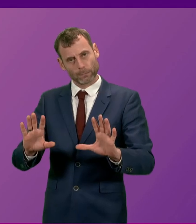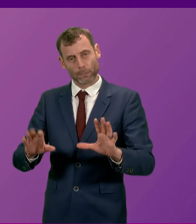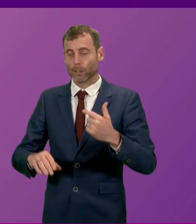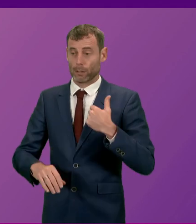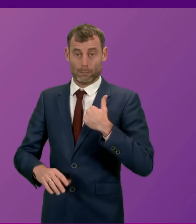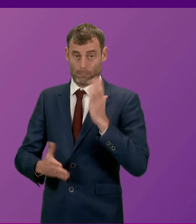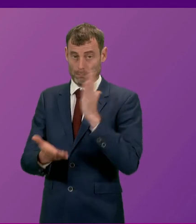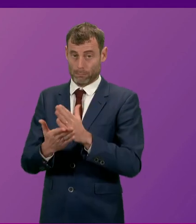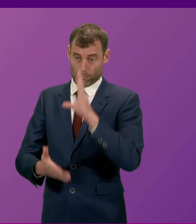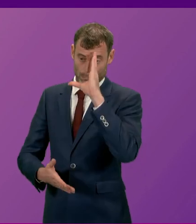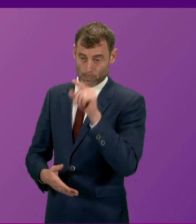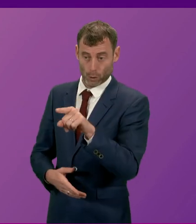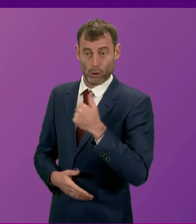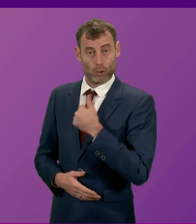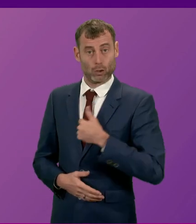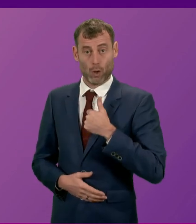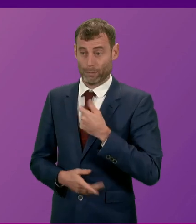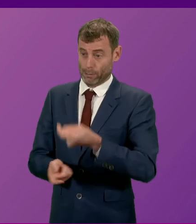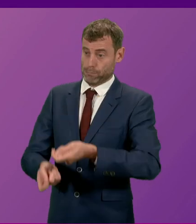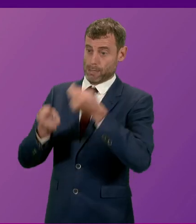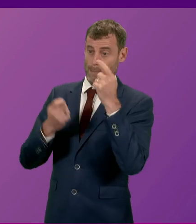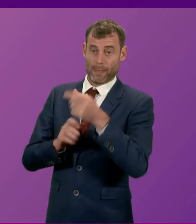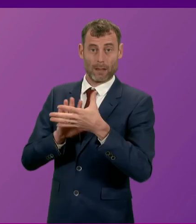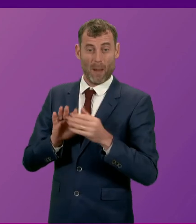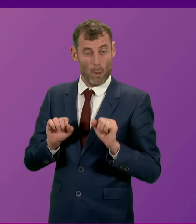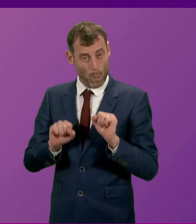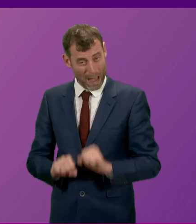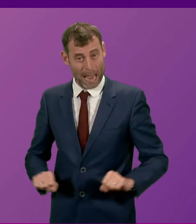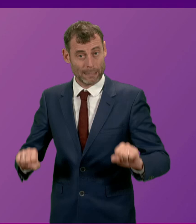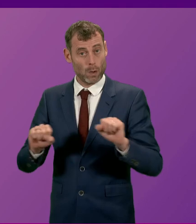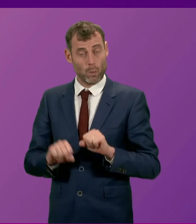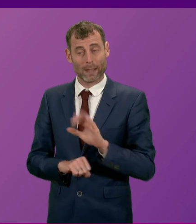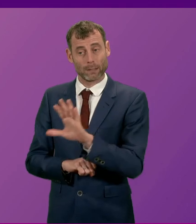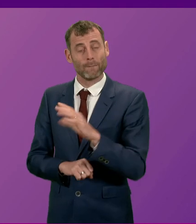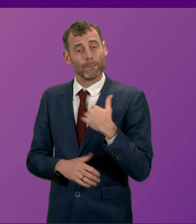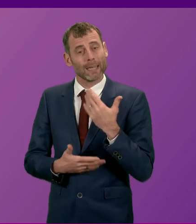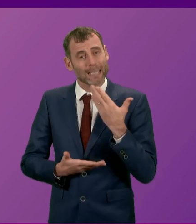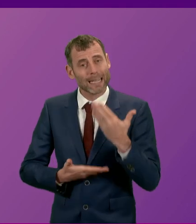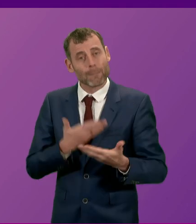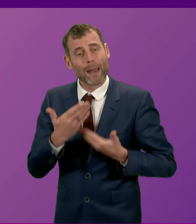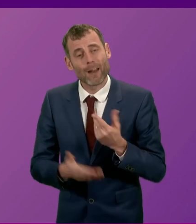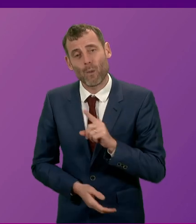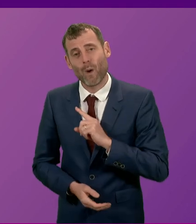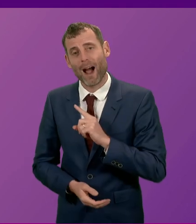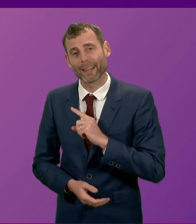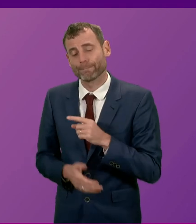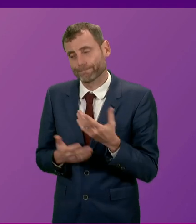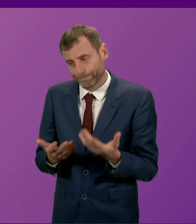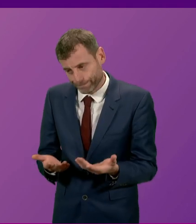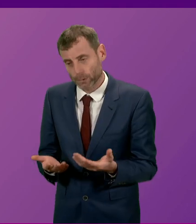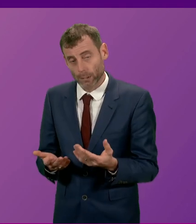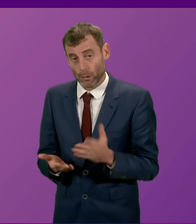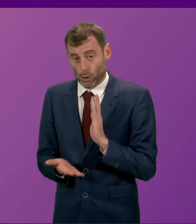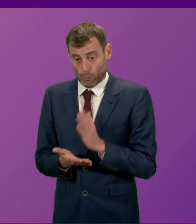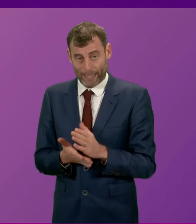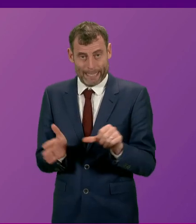am sorry for the circumstances that Tess White puts to me, but the explanation I've given is the explanation of the challenges